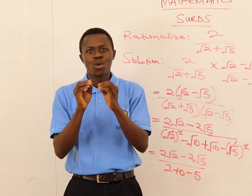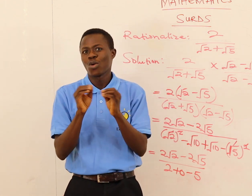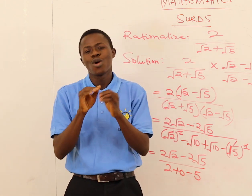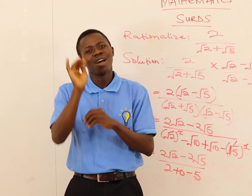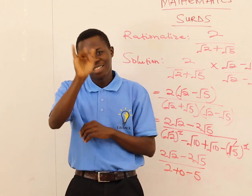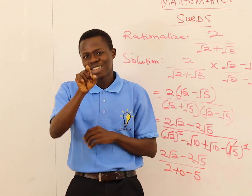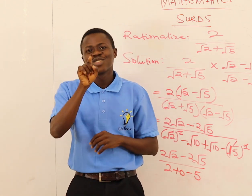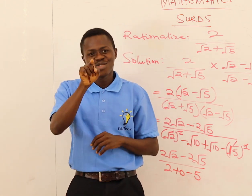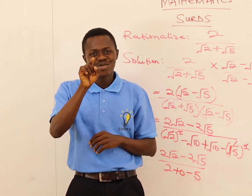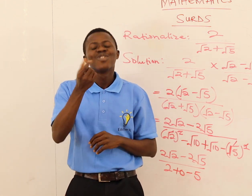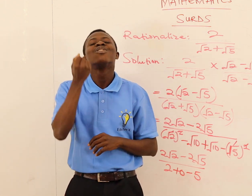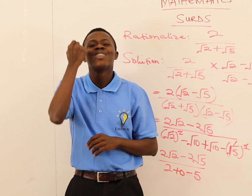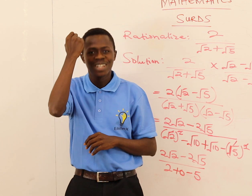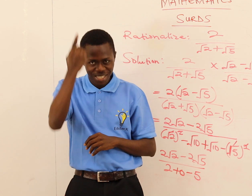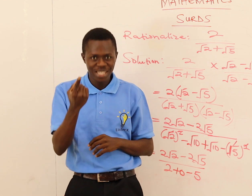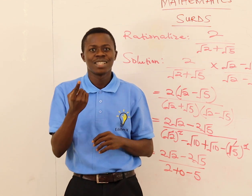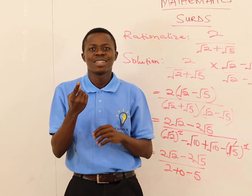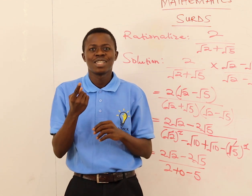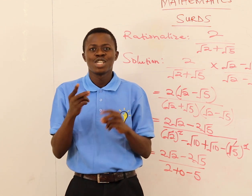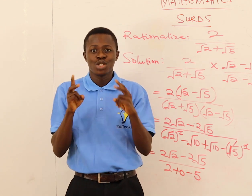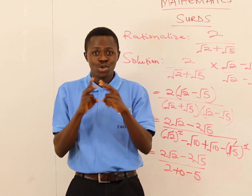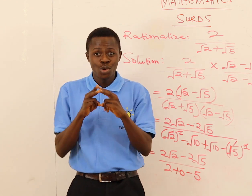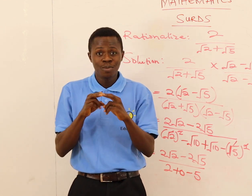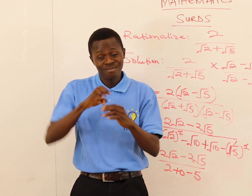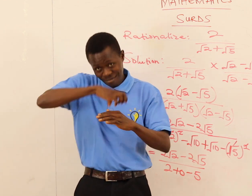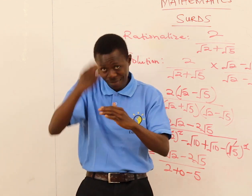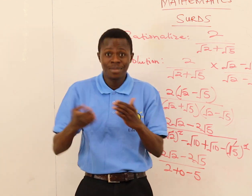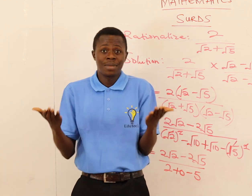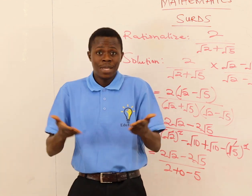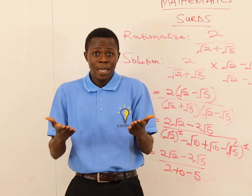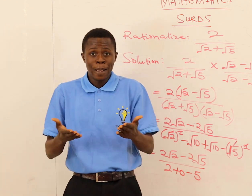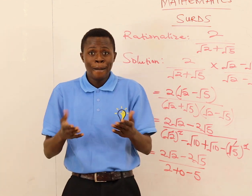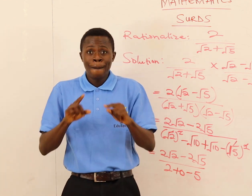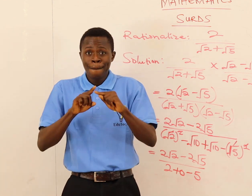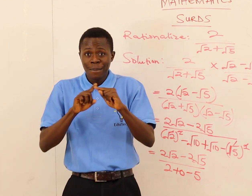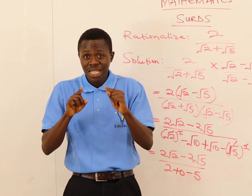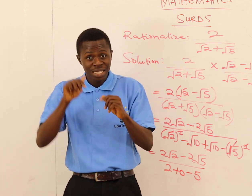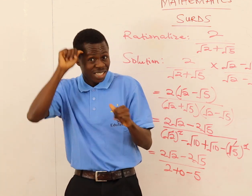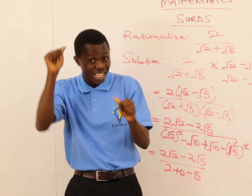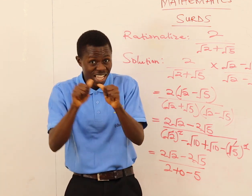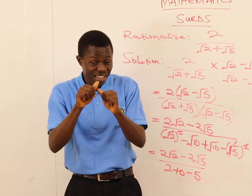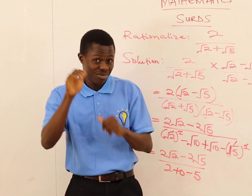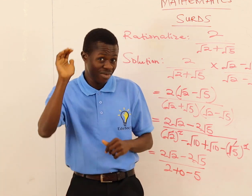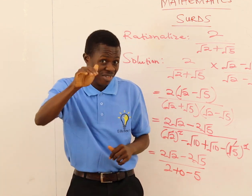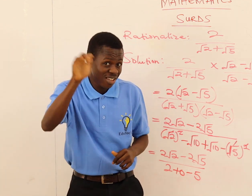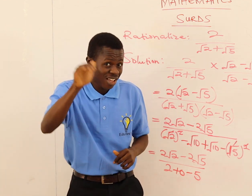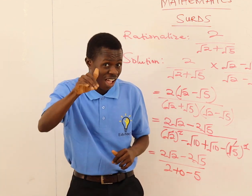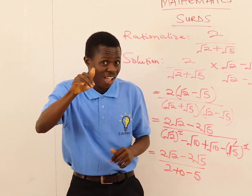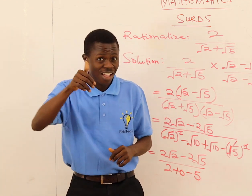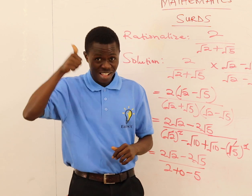continue from there. As always, I'm always excited that we get to have these lessons and then